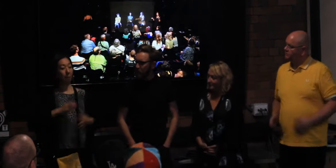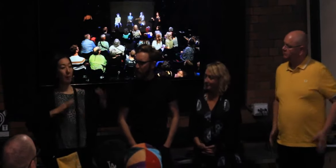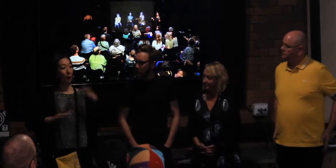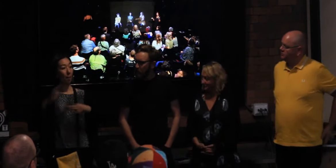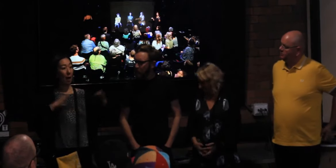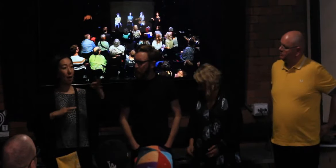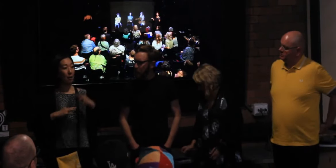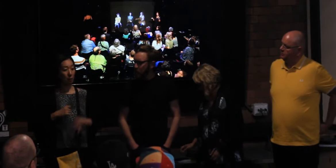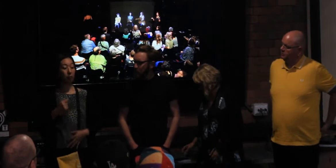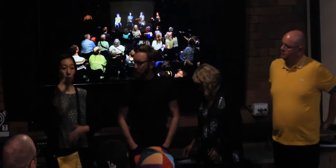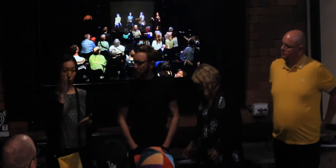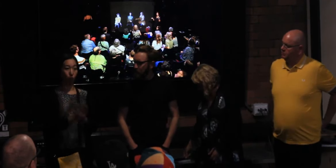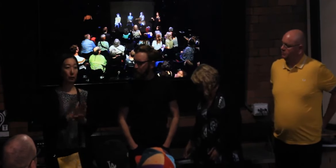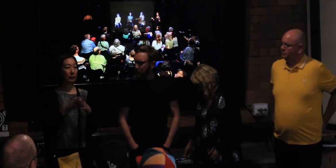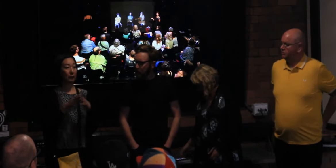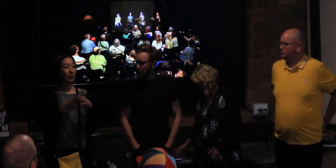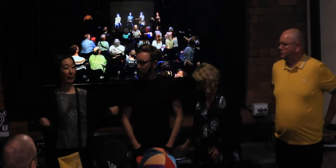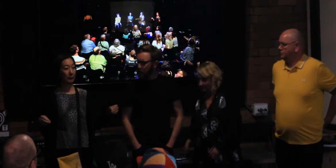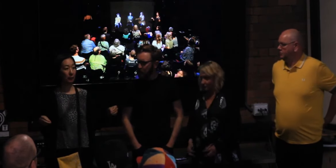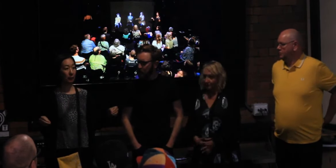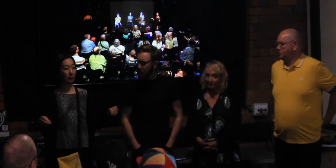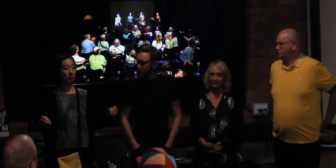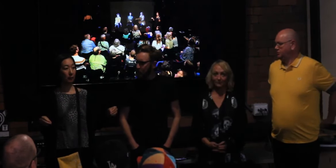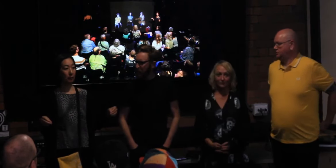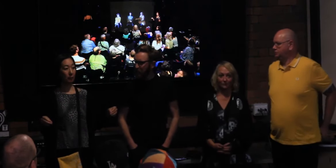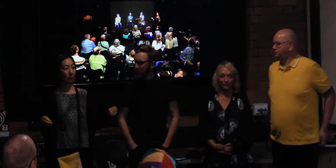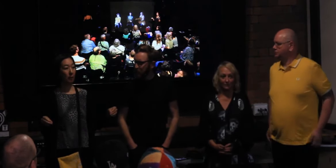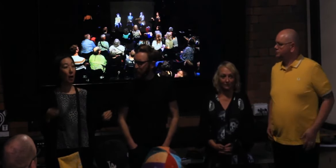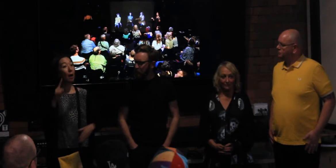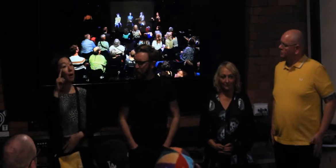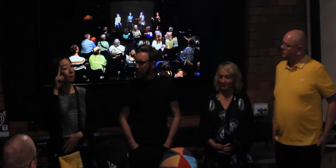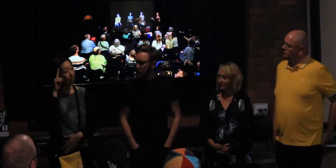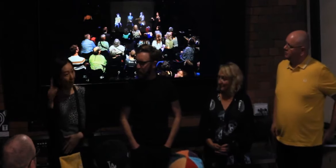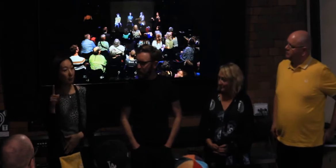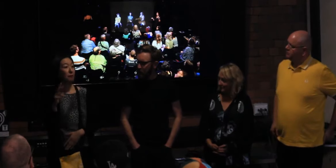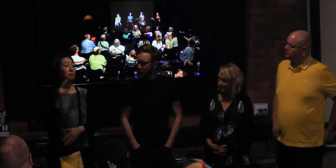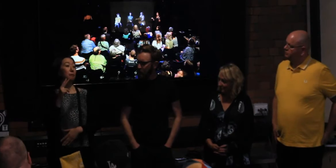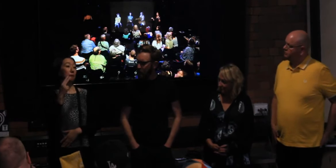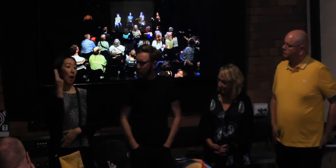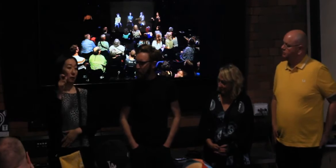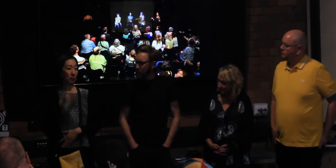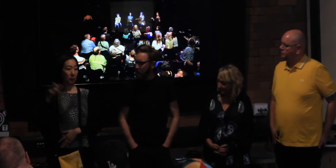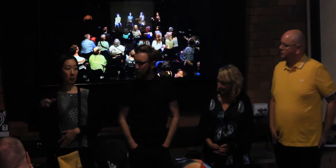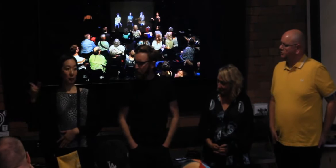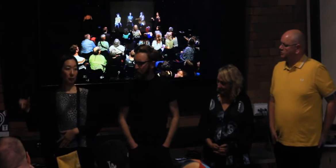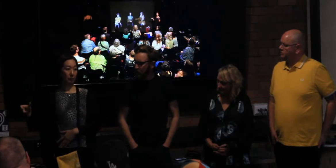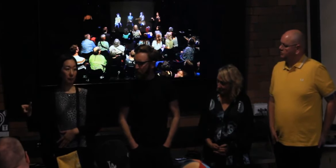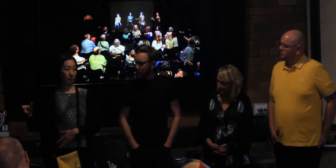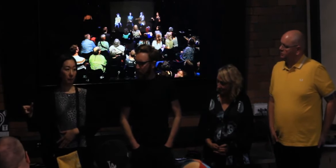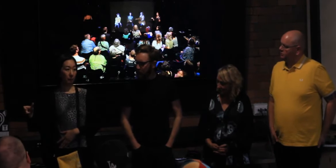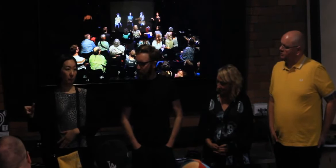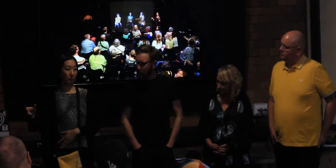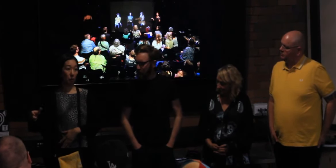Yes, in terms of the story and the performance, yes, it is Japanese, yes. However,